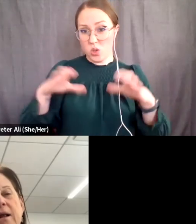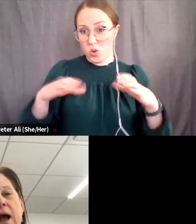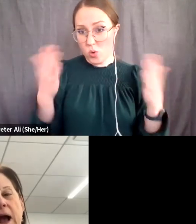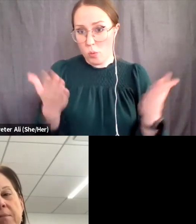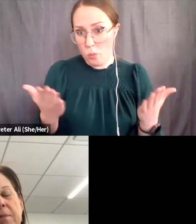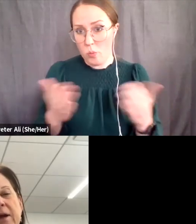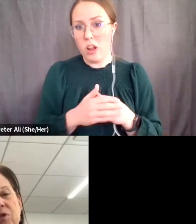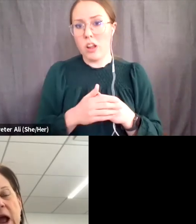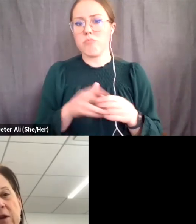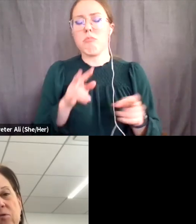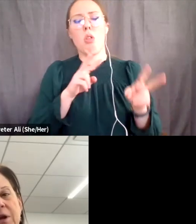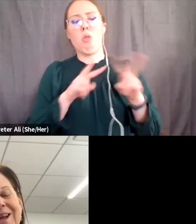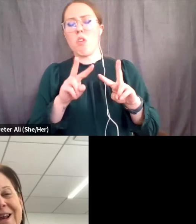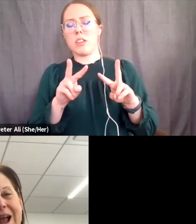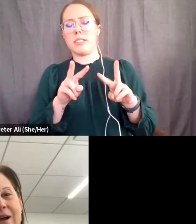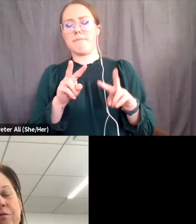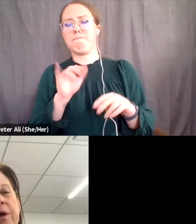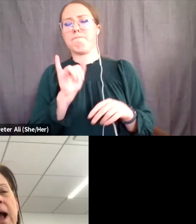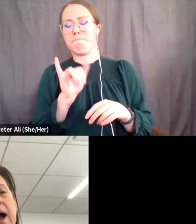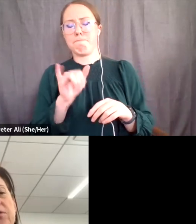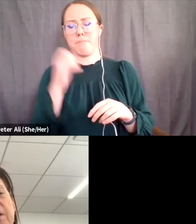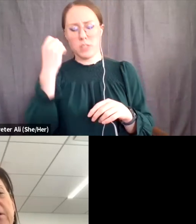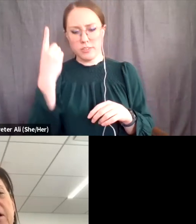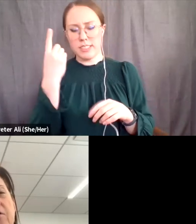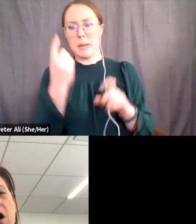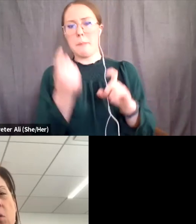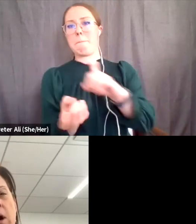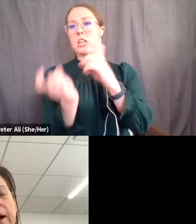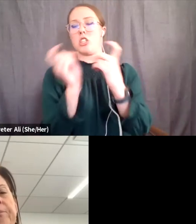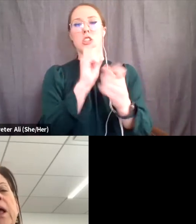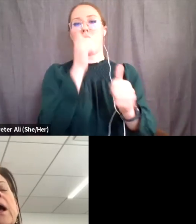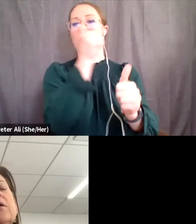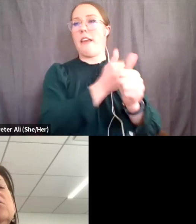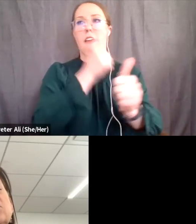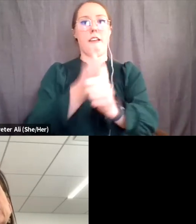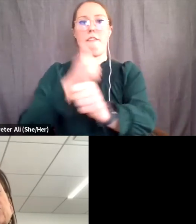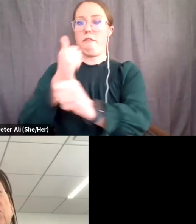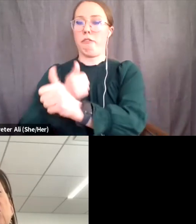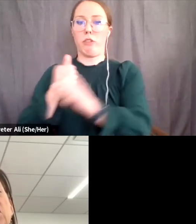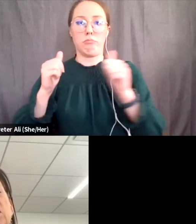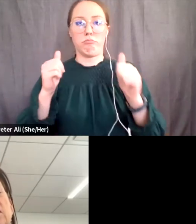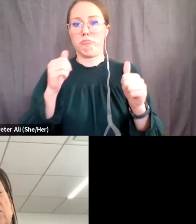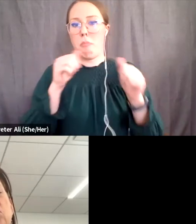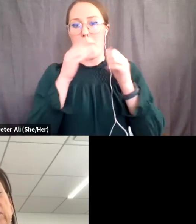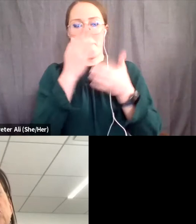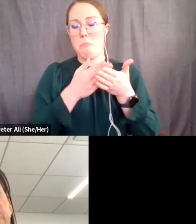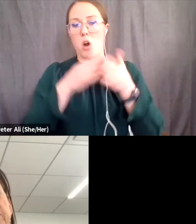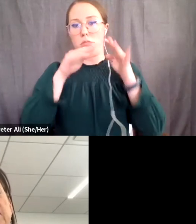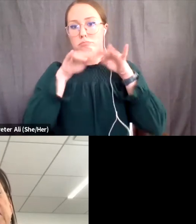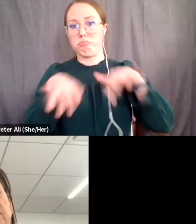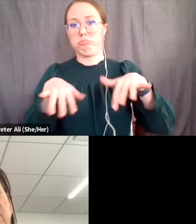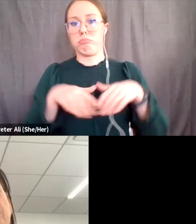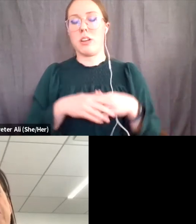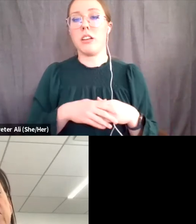it and make change in every aspect of our work. And in doing so, we would